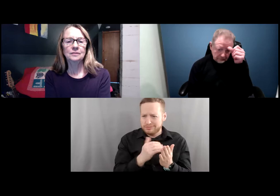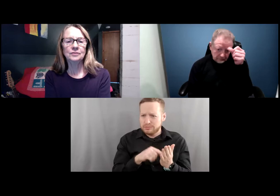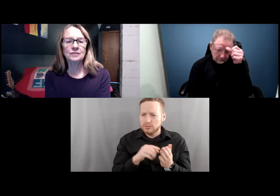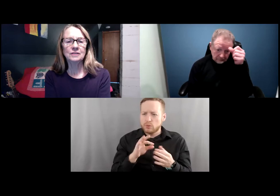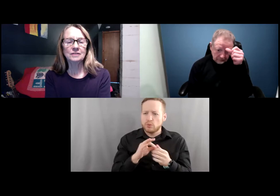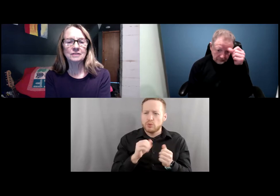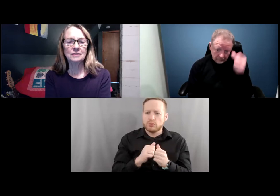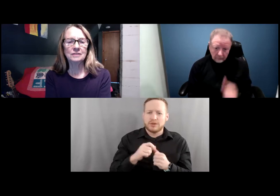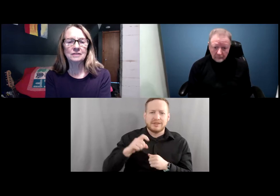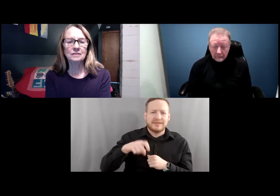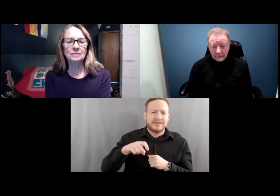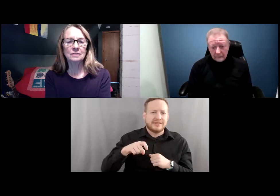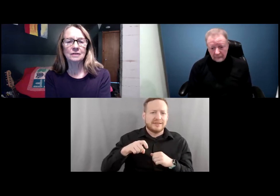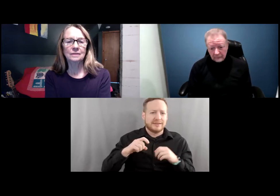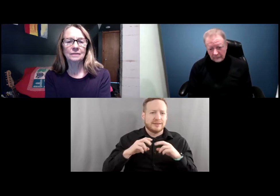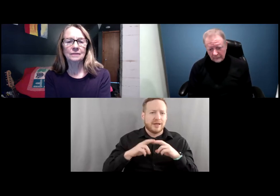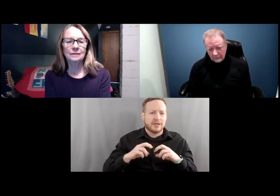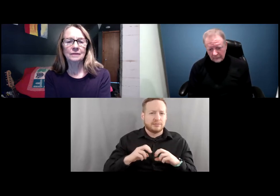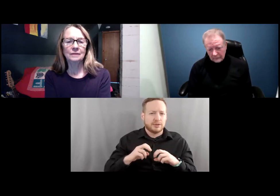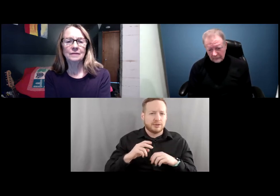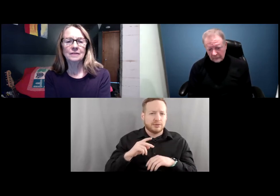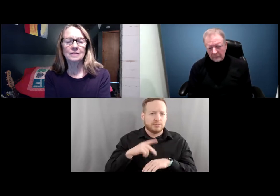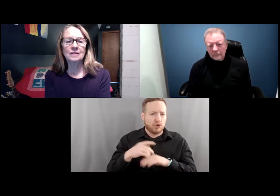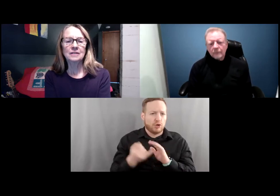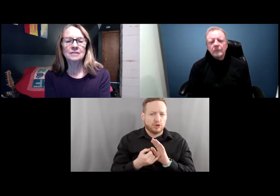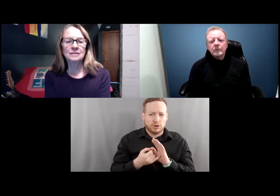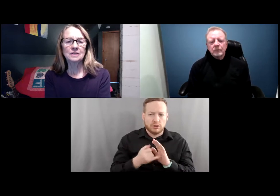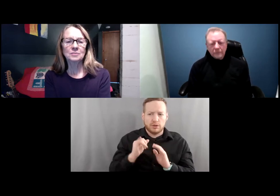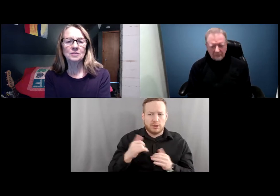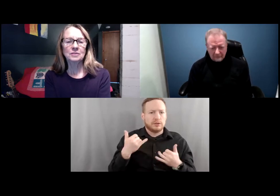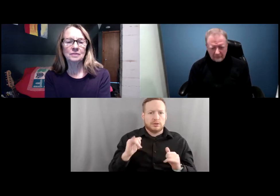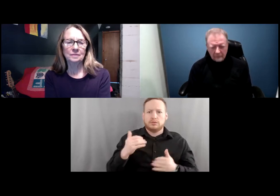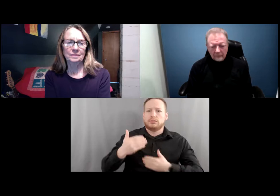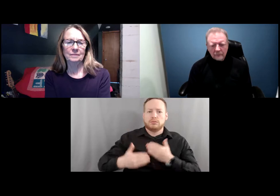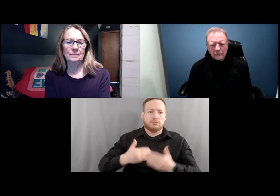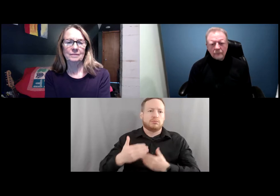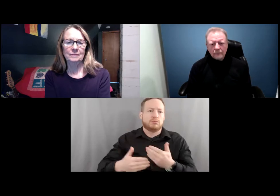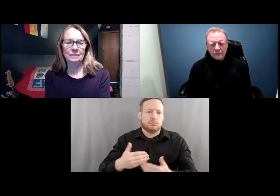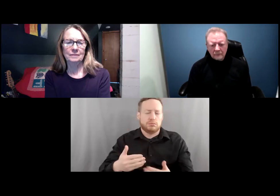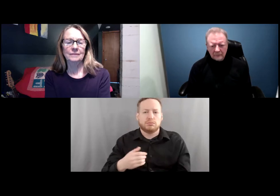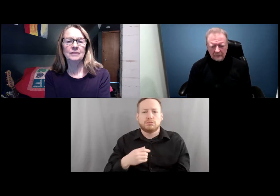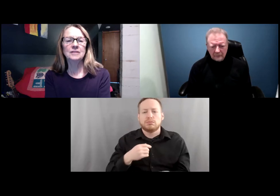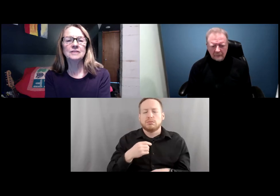The first thing I see is a needs assessment